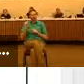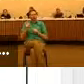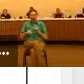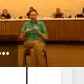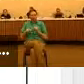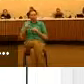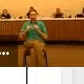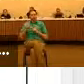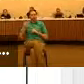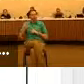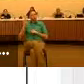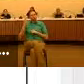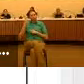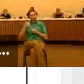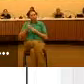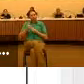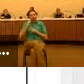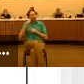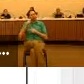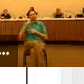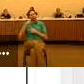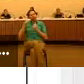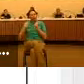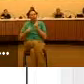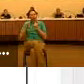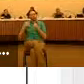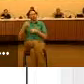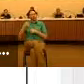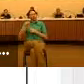there anyways because it's inside the gas easement.